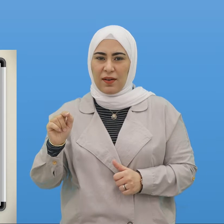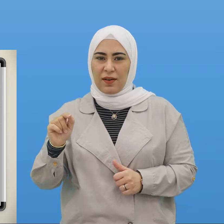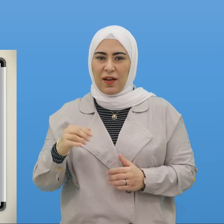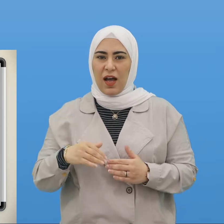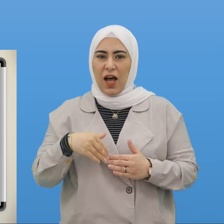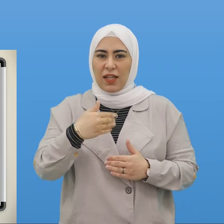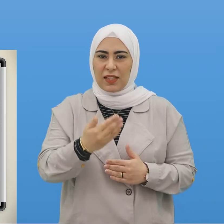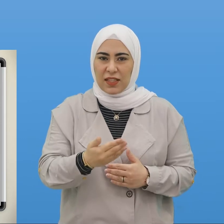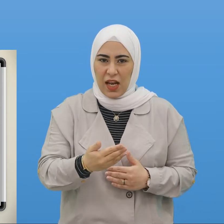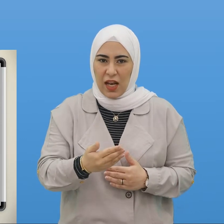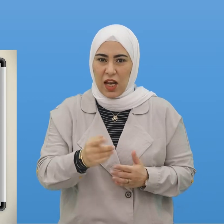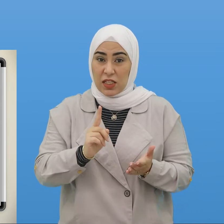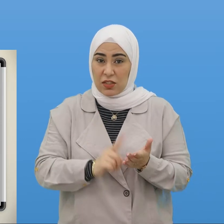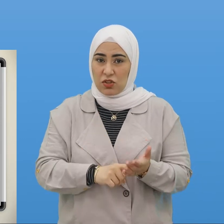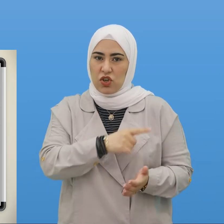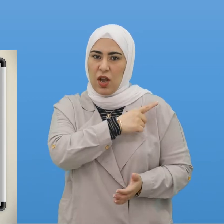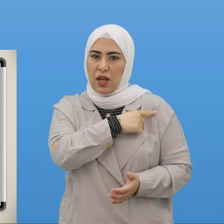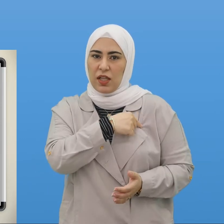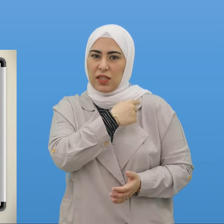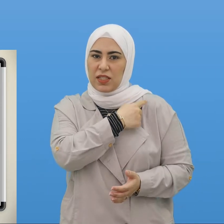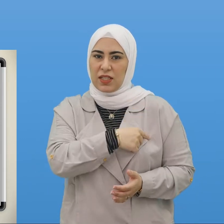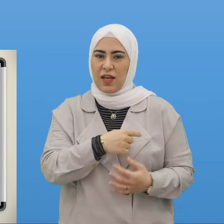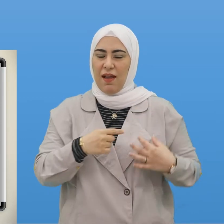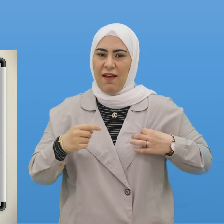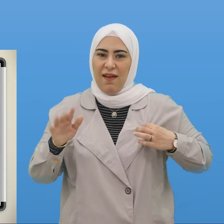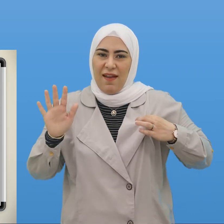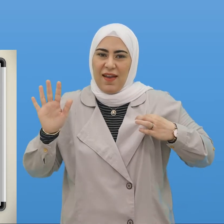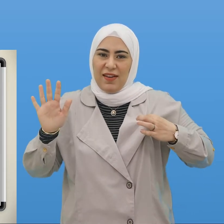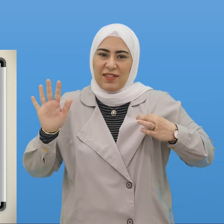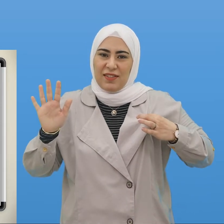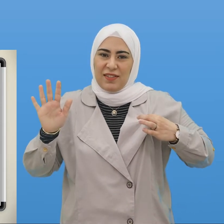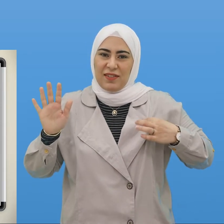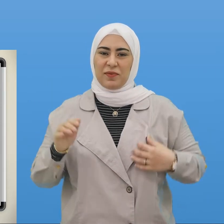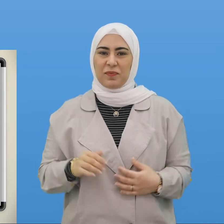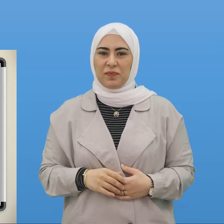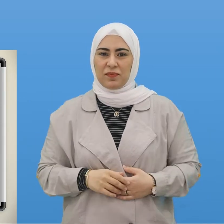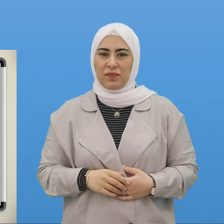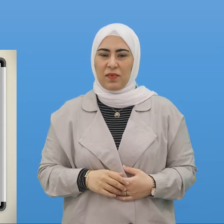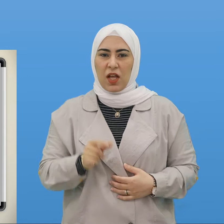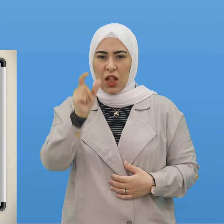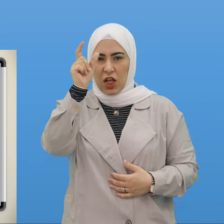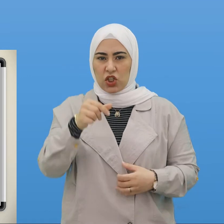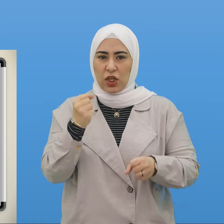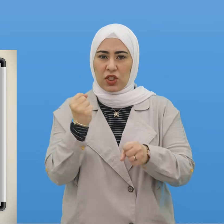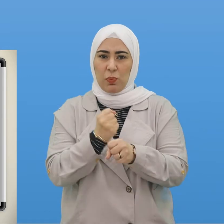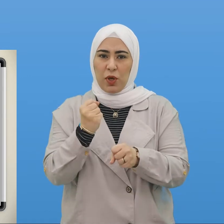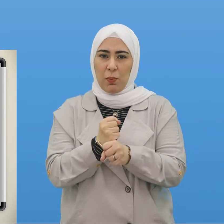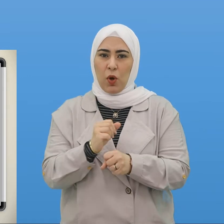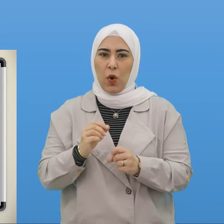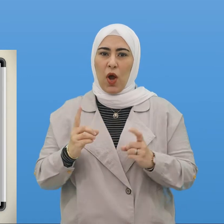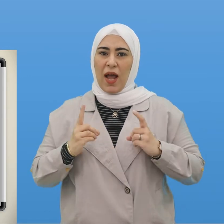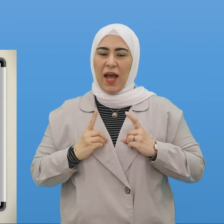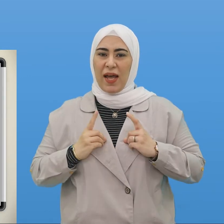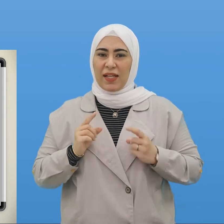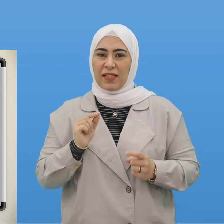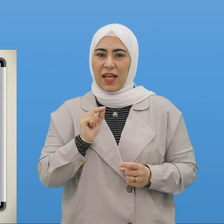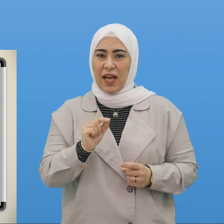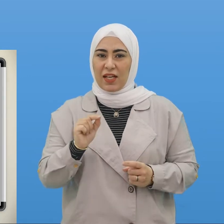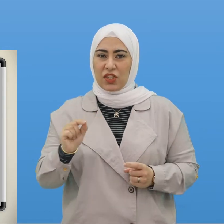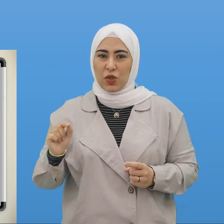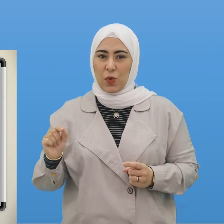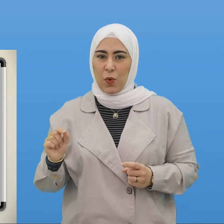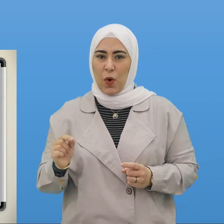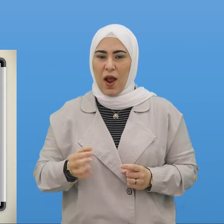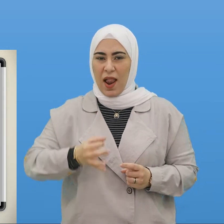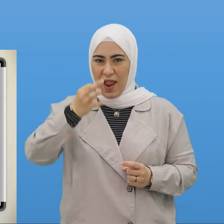remember, until proven guilty, innocent. Employers have a duty to ensure